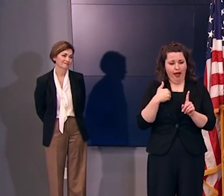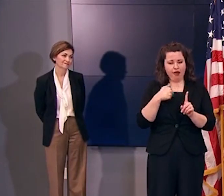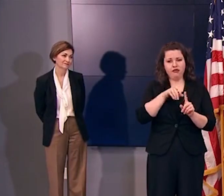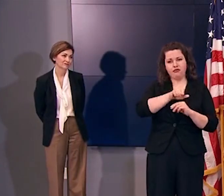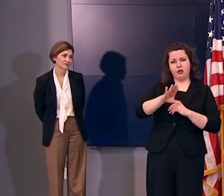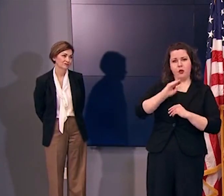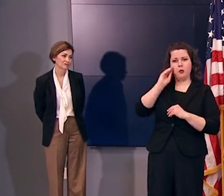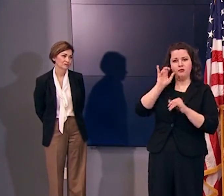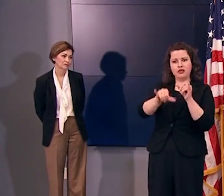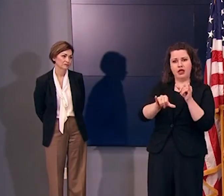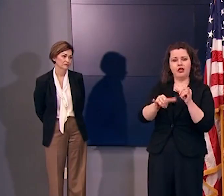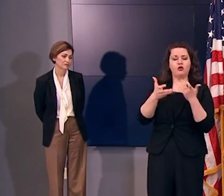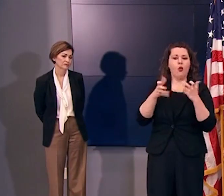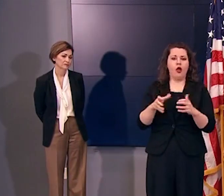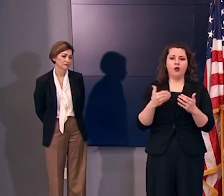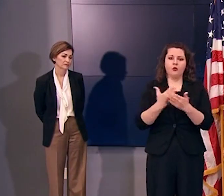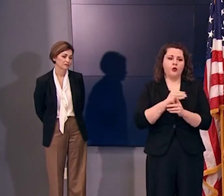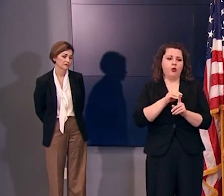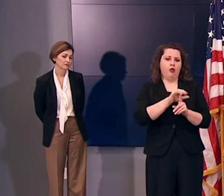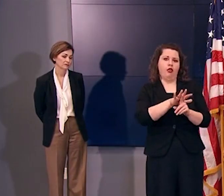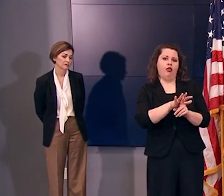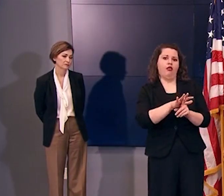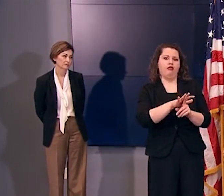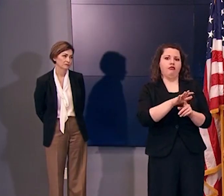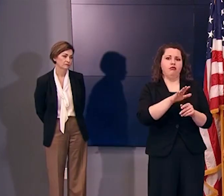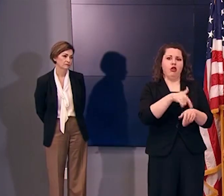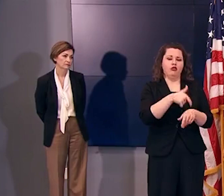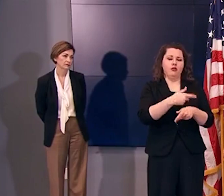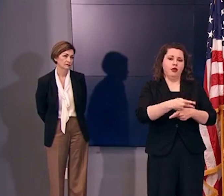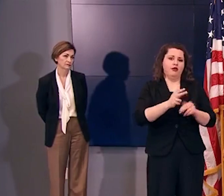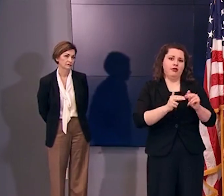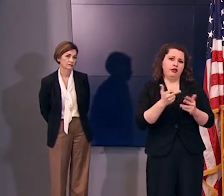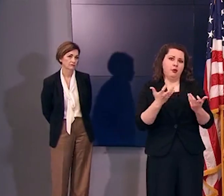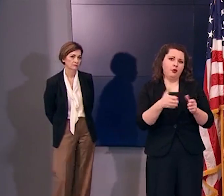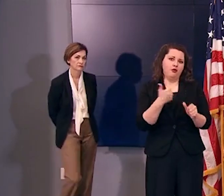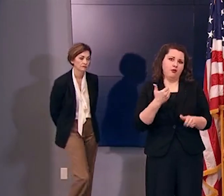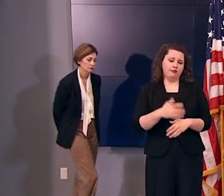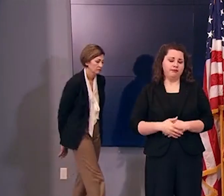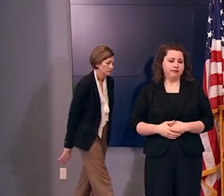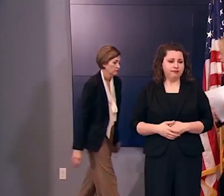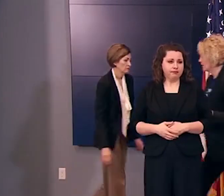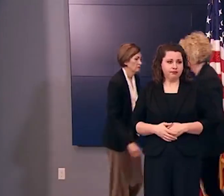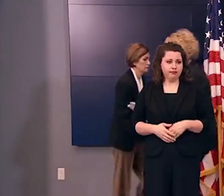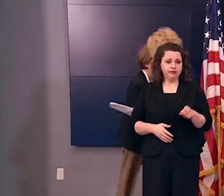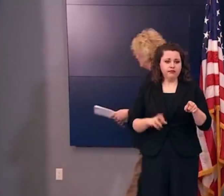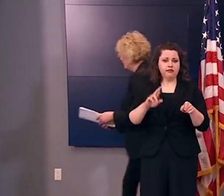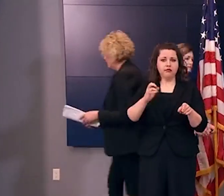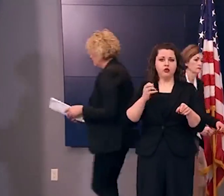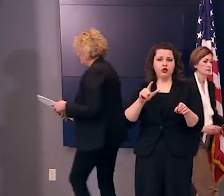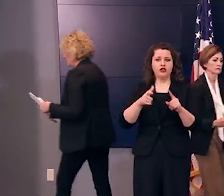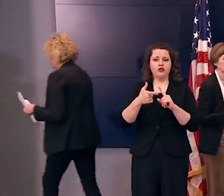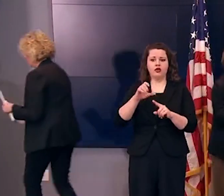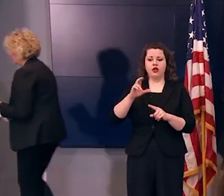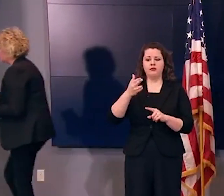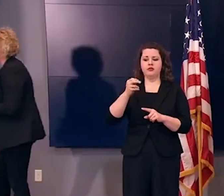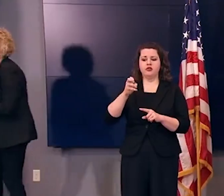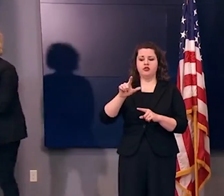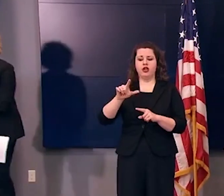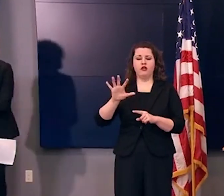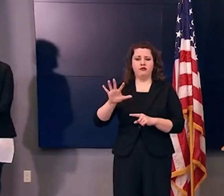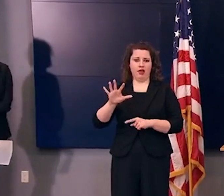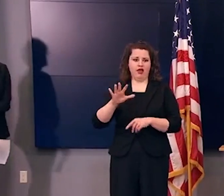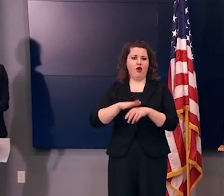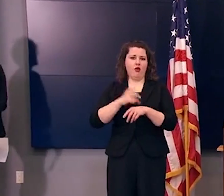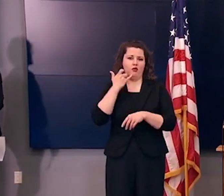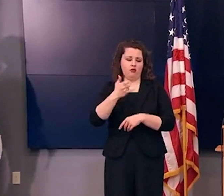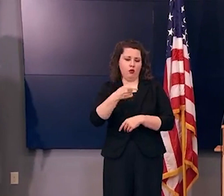we don't have an introduction into a long-term care facility that we're trying to avoid. Rachel, Channel 5.